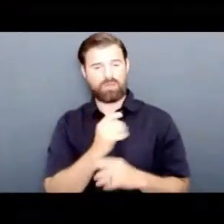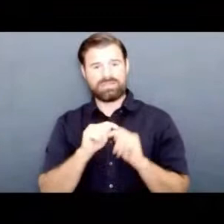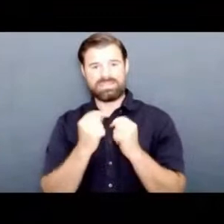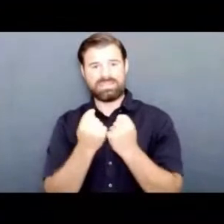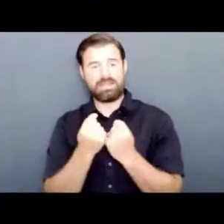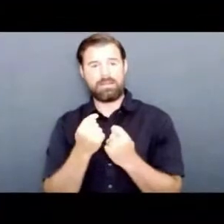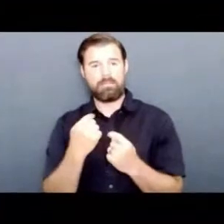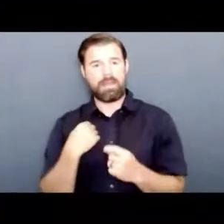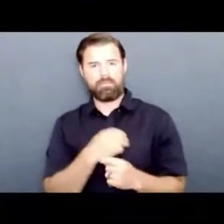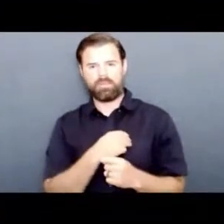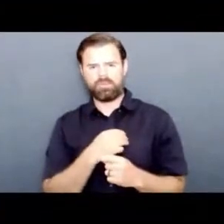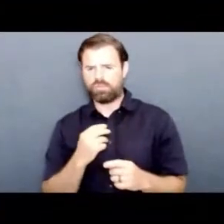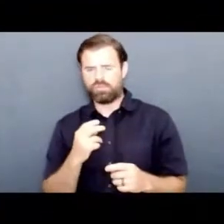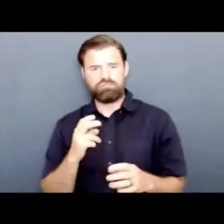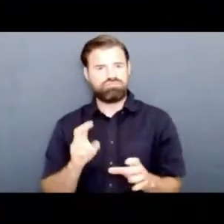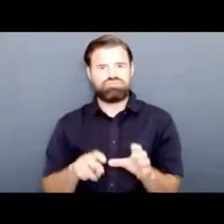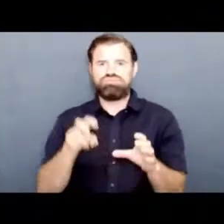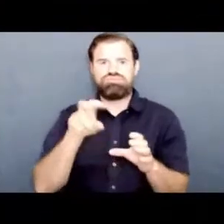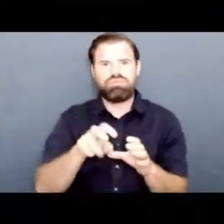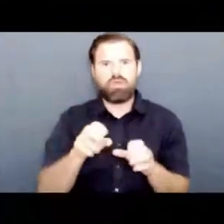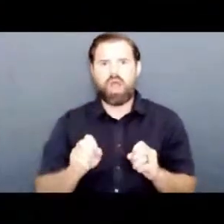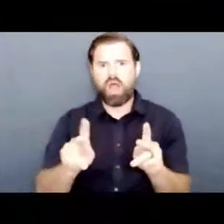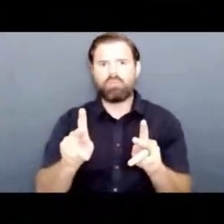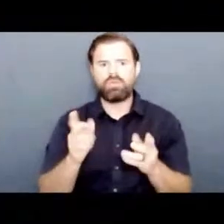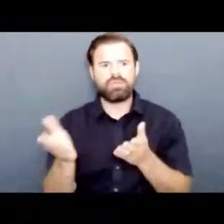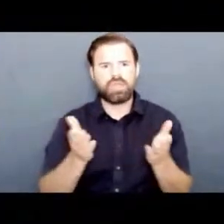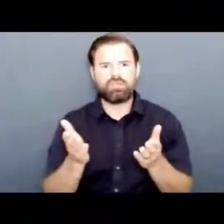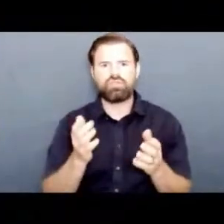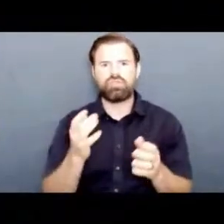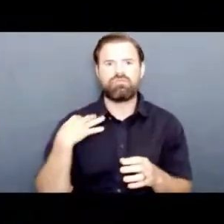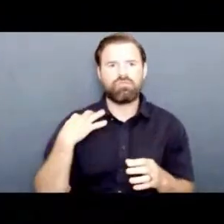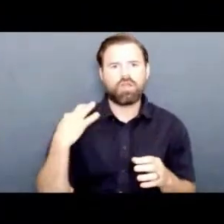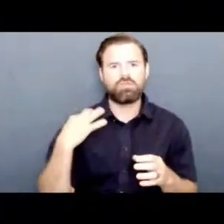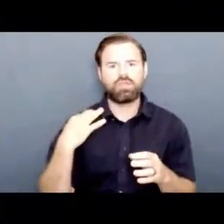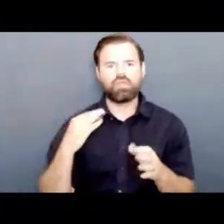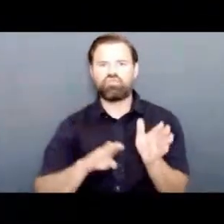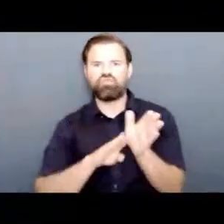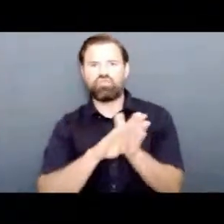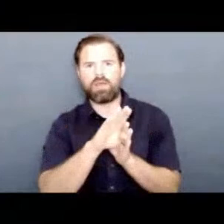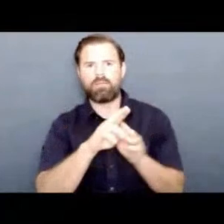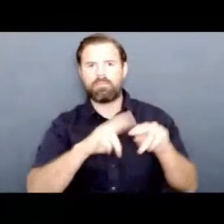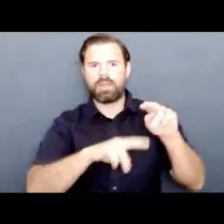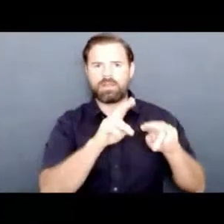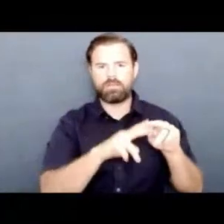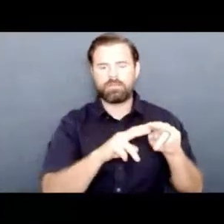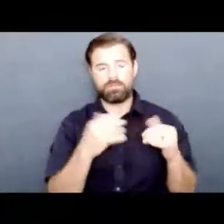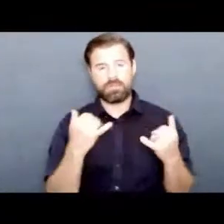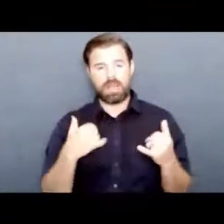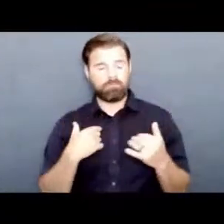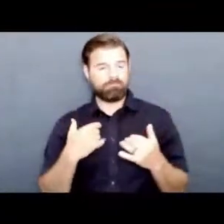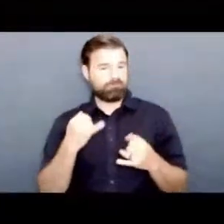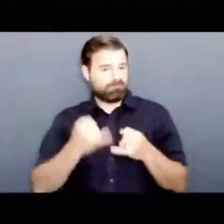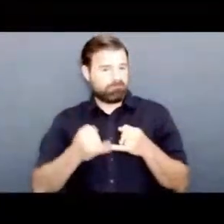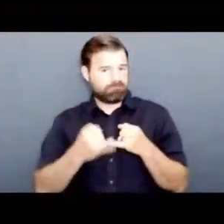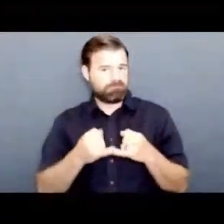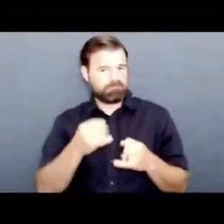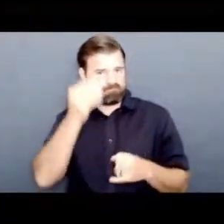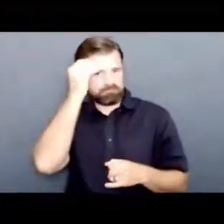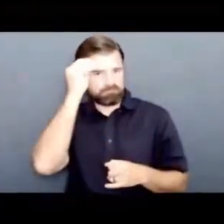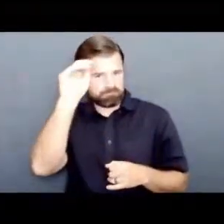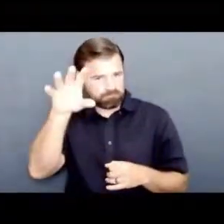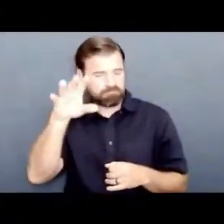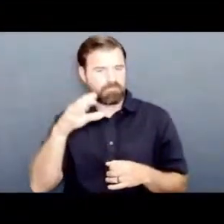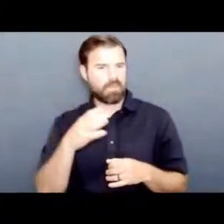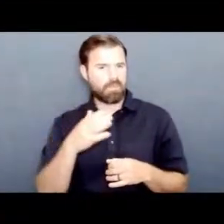at the chance to volunteer with Center for Independent Living ramp build projects. As I prepare to make my closing remarks, I want to share with you my